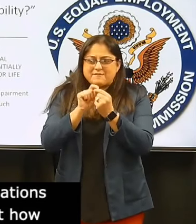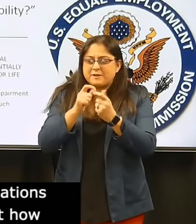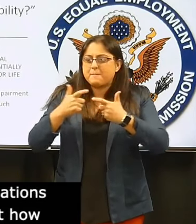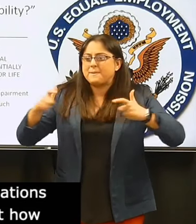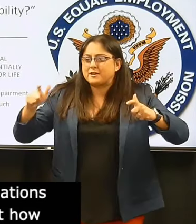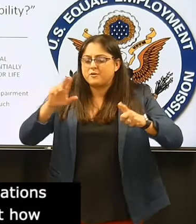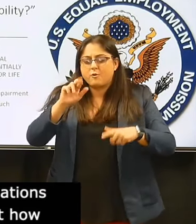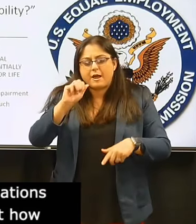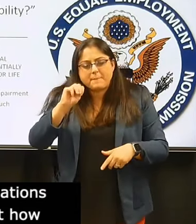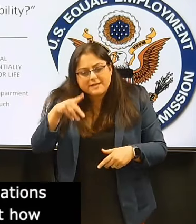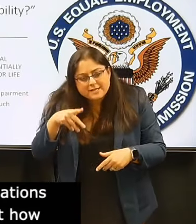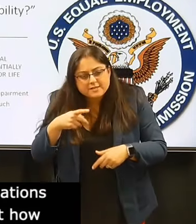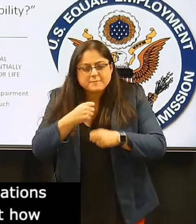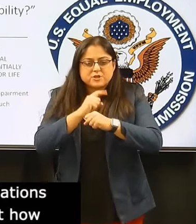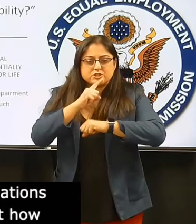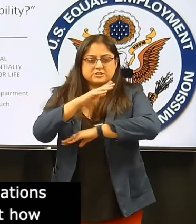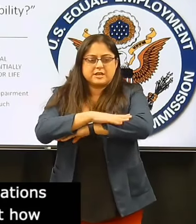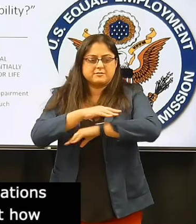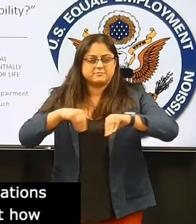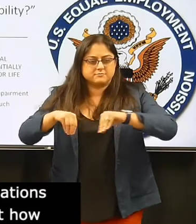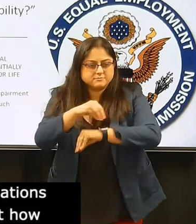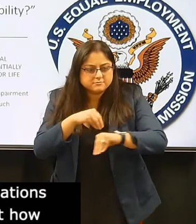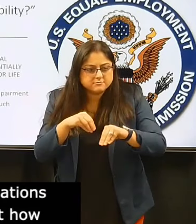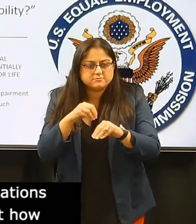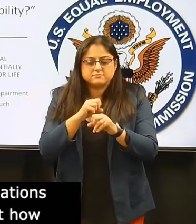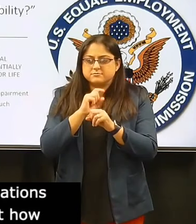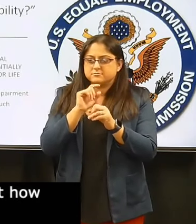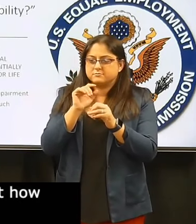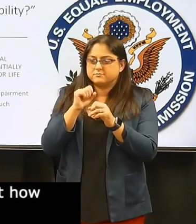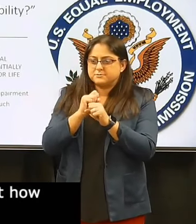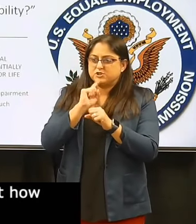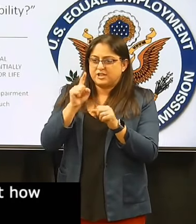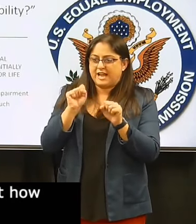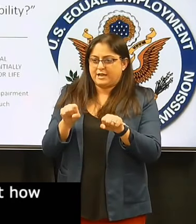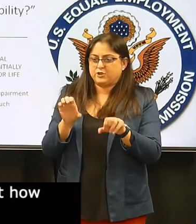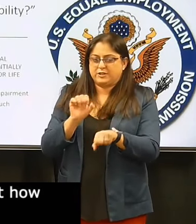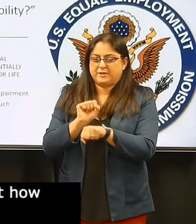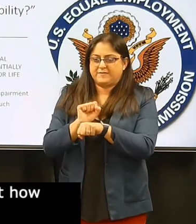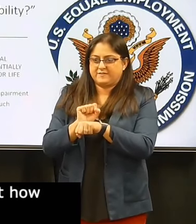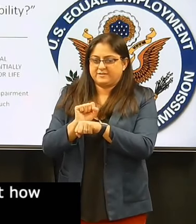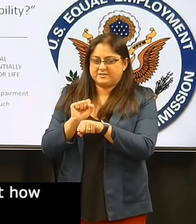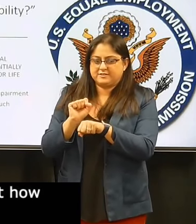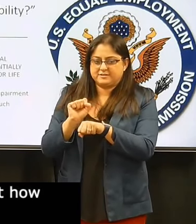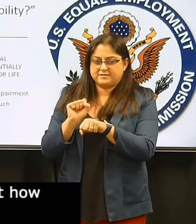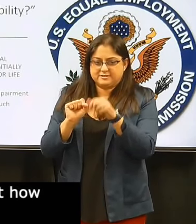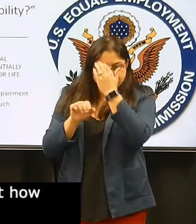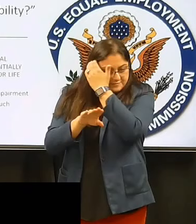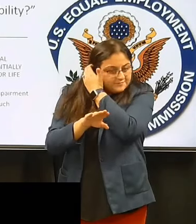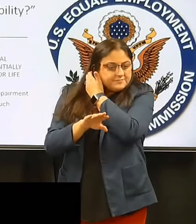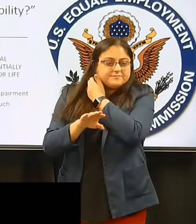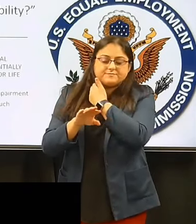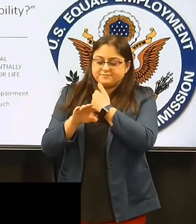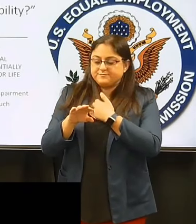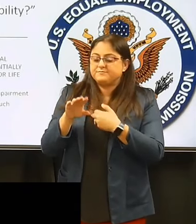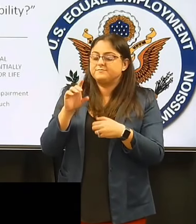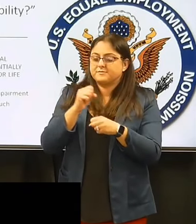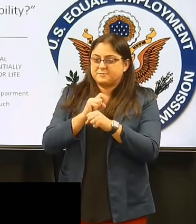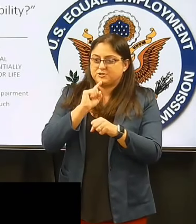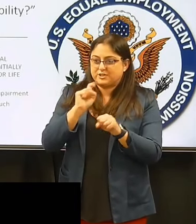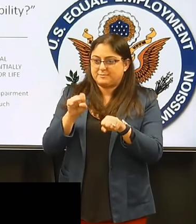but they might have to have a bigger desk that they can move a ramp to get up to their